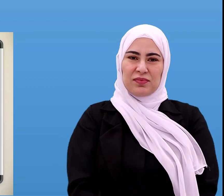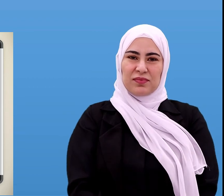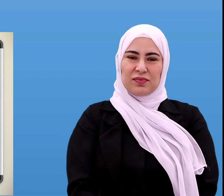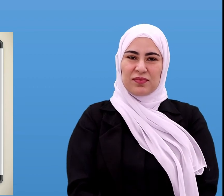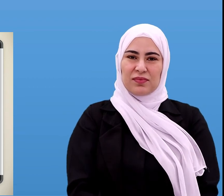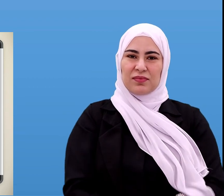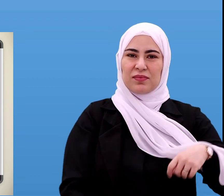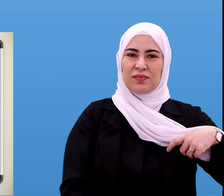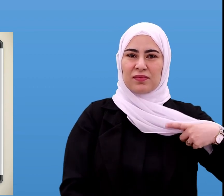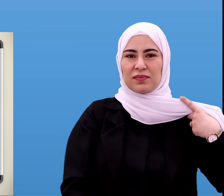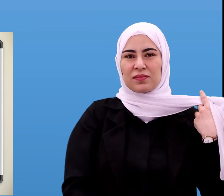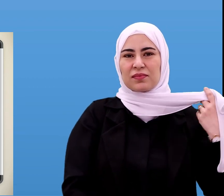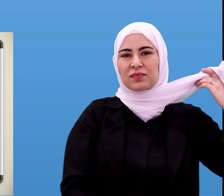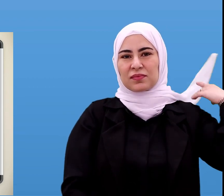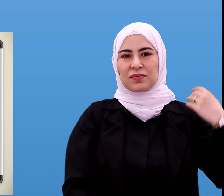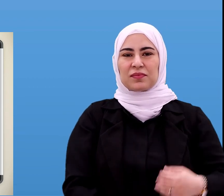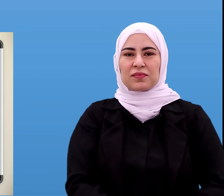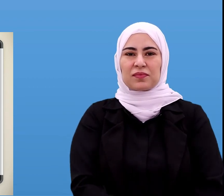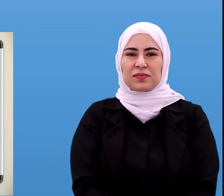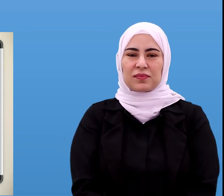these verbs?